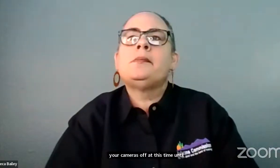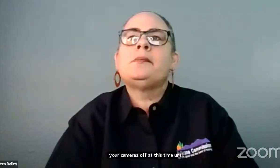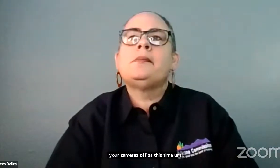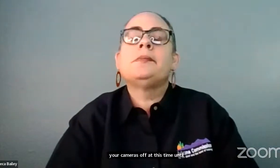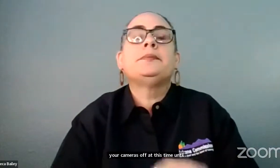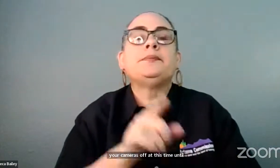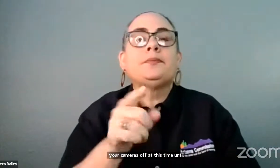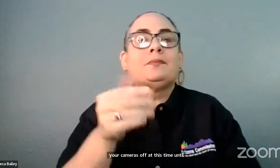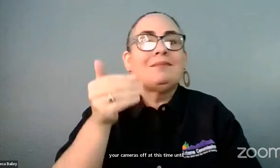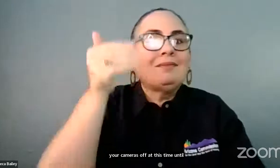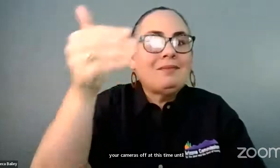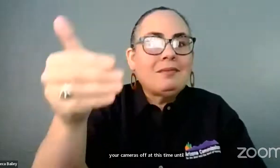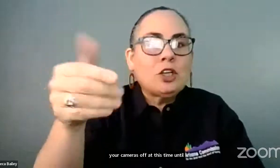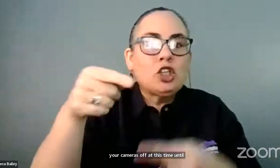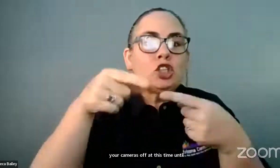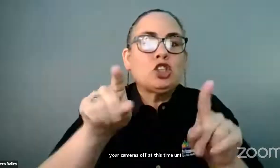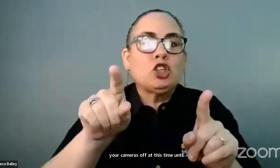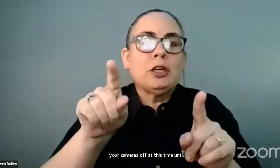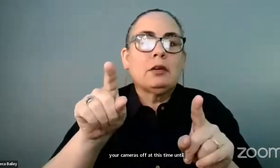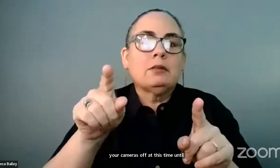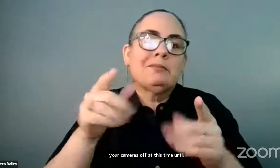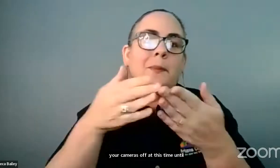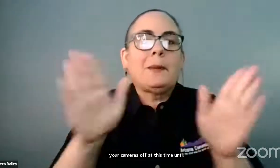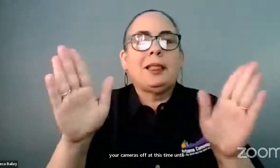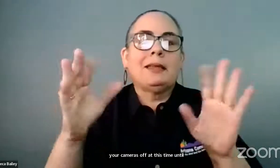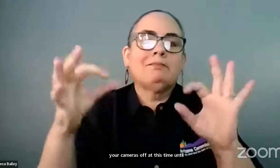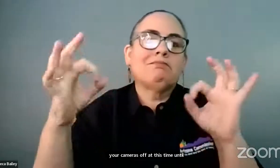access the interpreters.